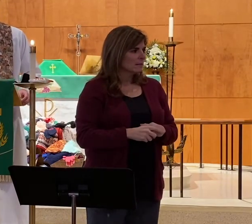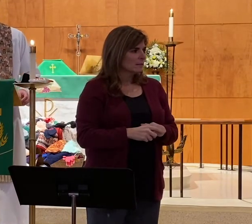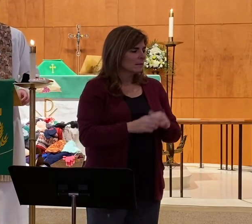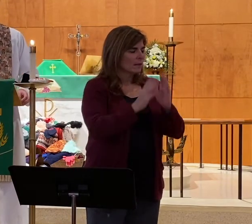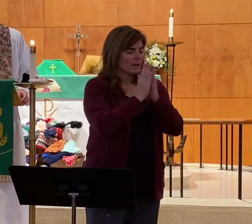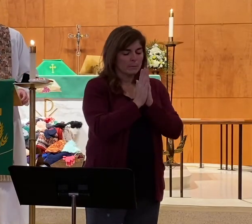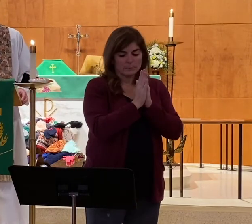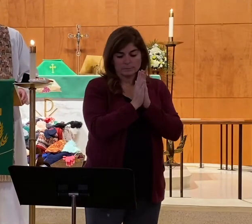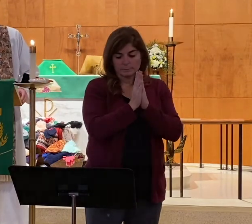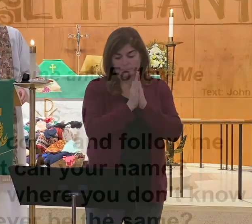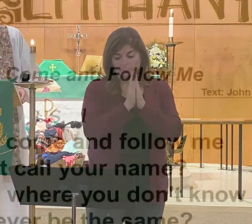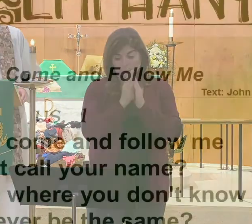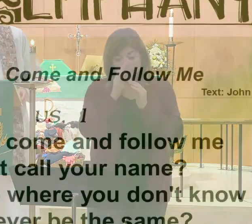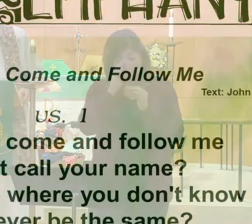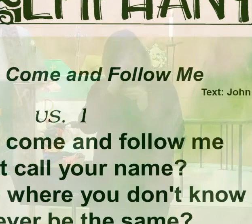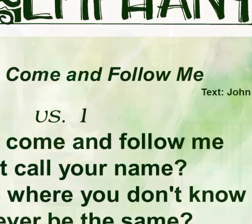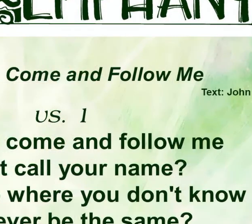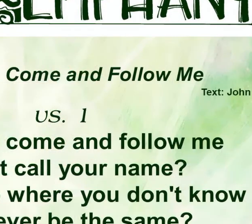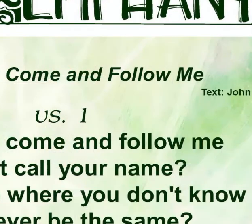Amen.